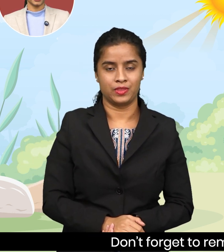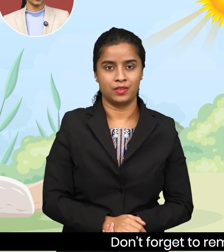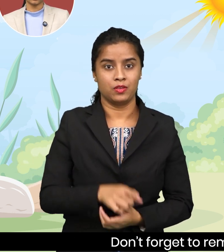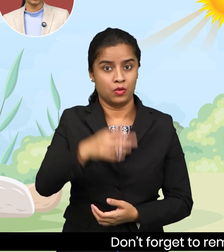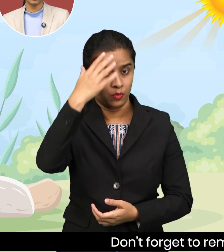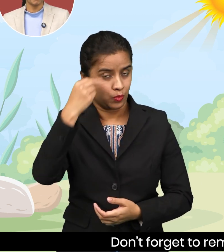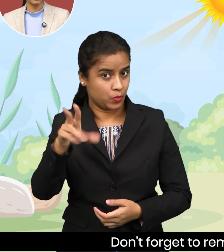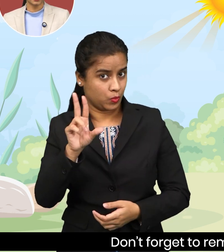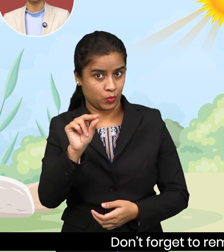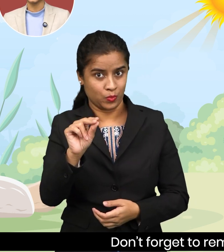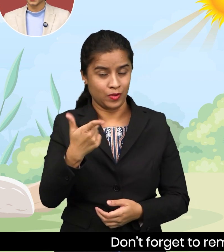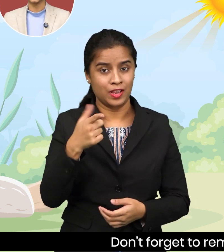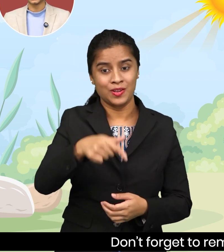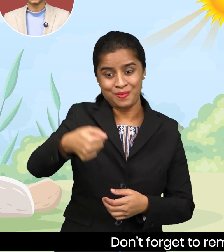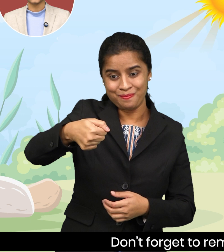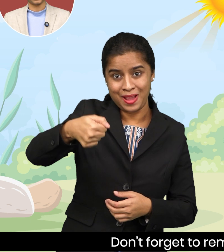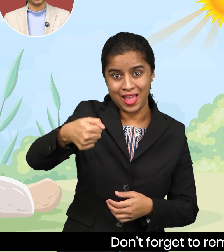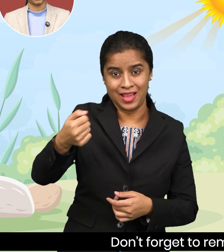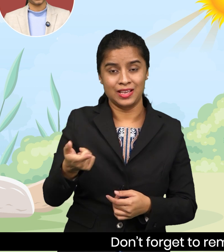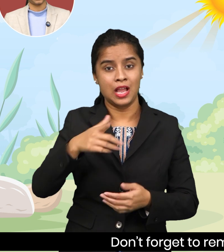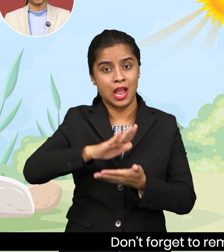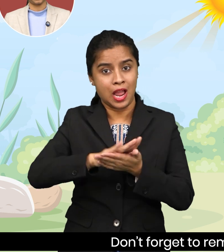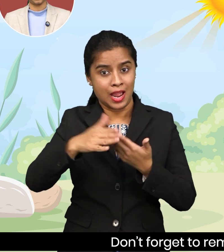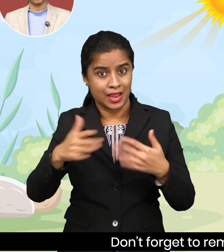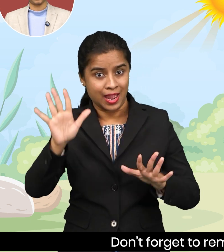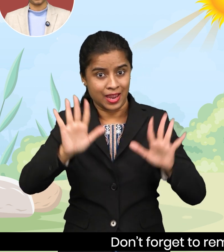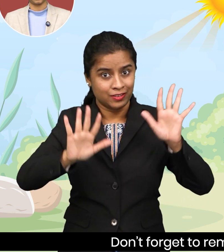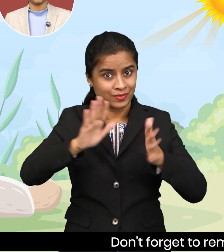Don't forget to remove the bag after the activity.